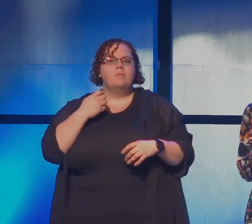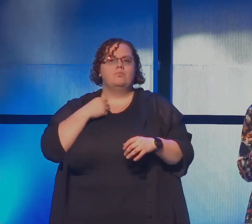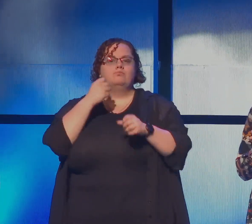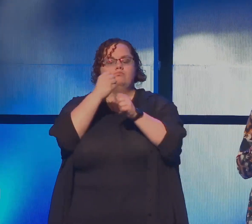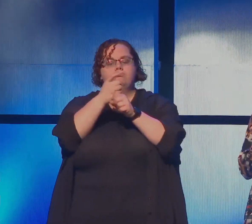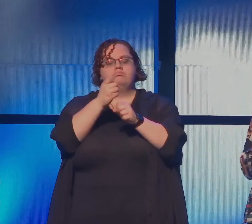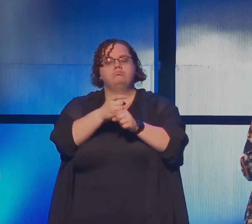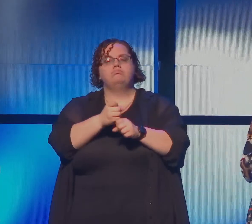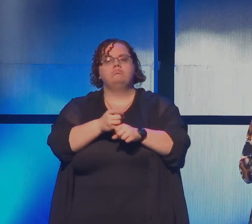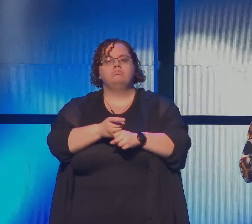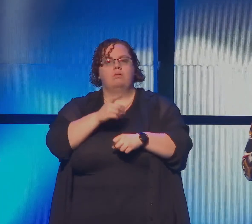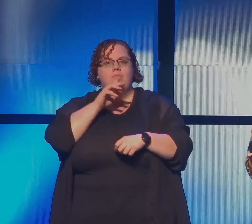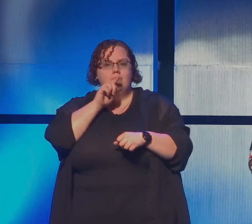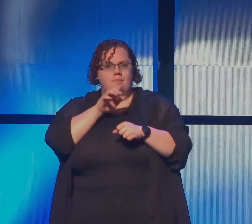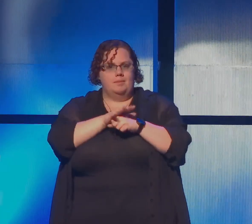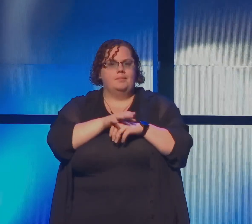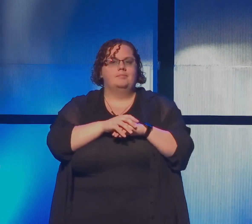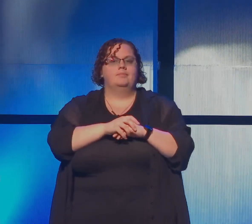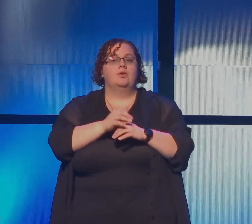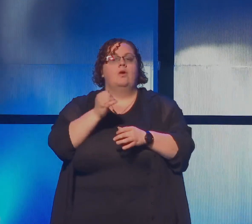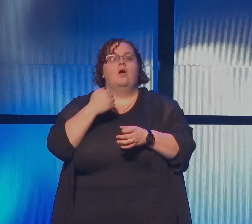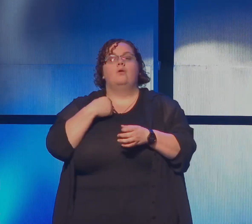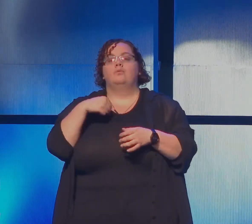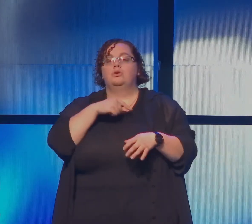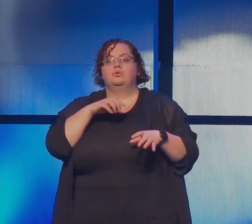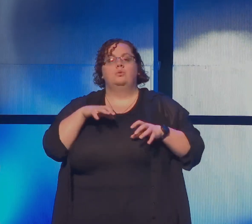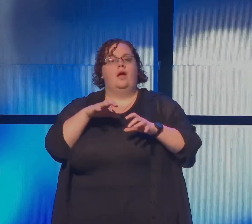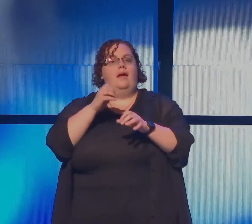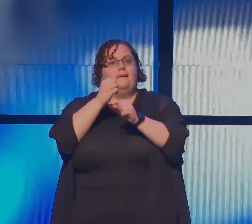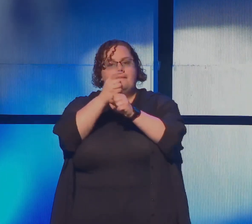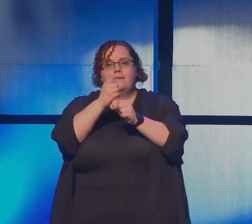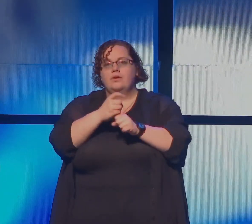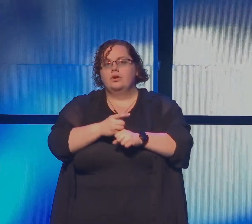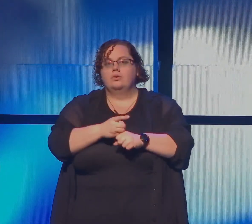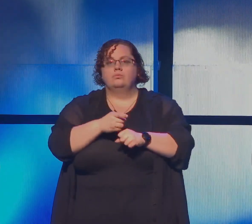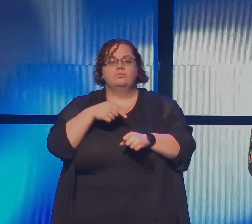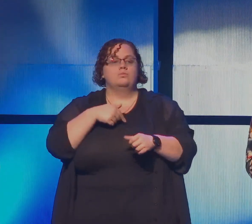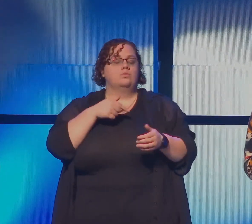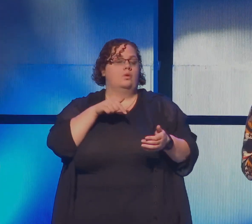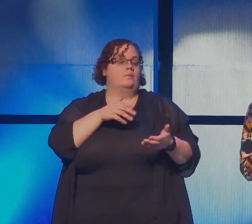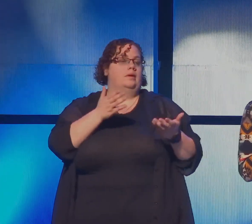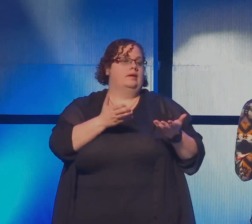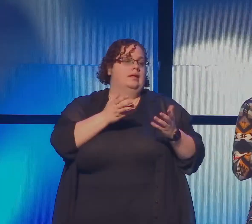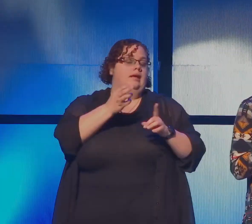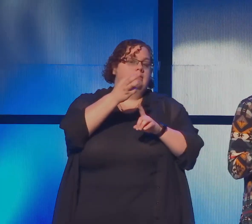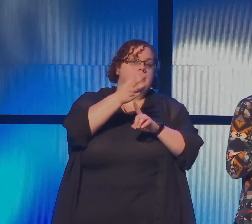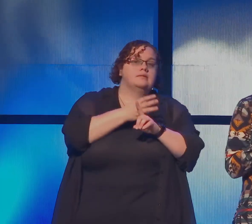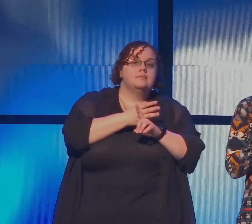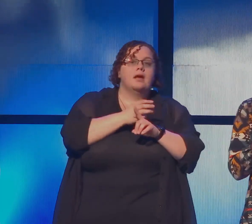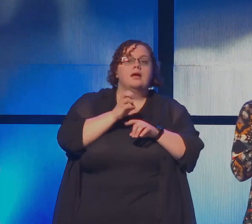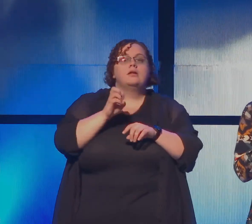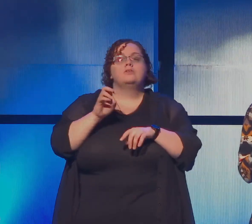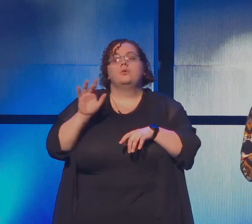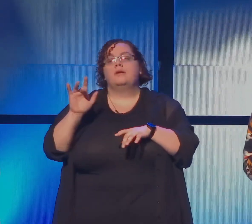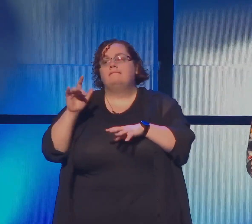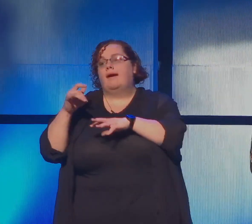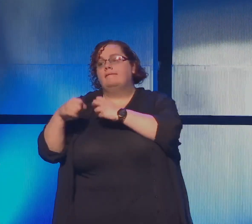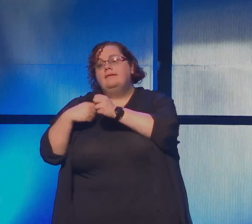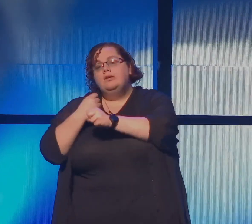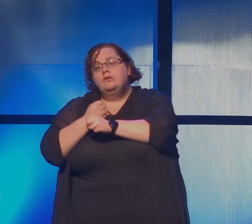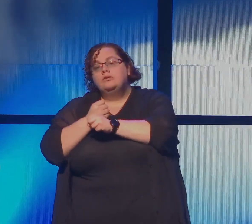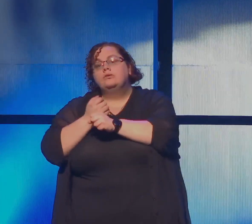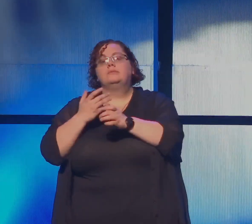an annual commitment. So we do this every year. So whether you've been around for 6 months, 25